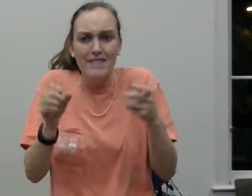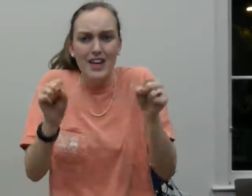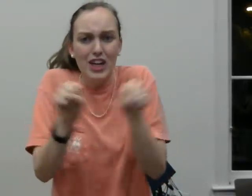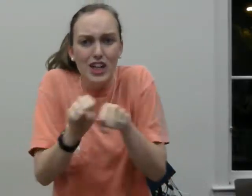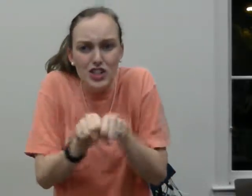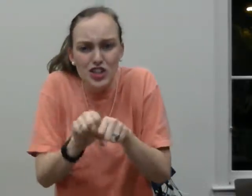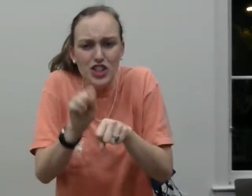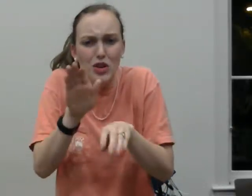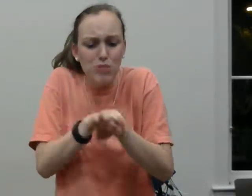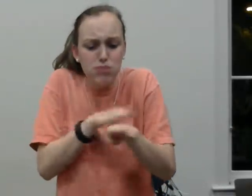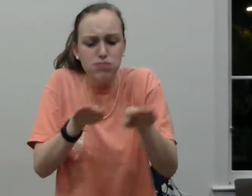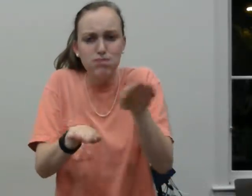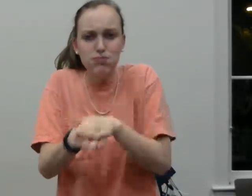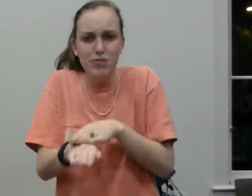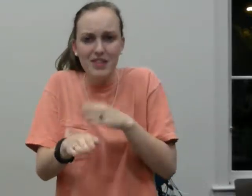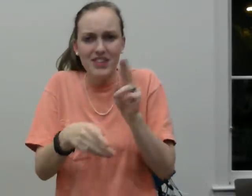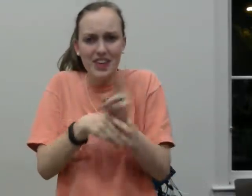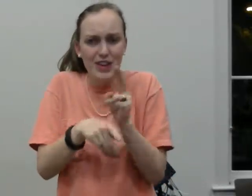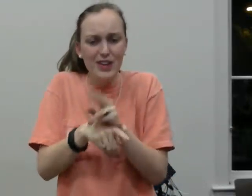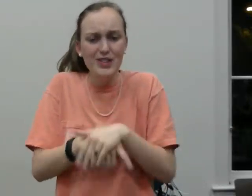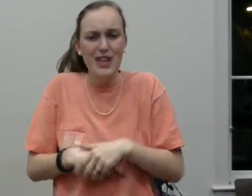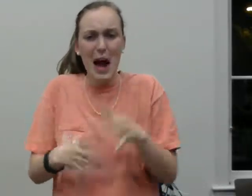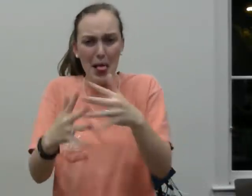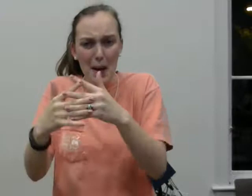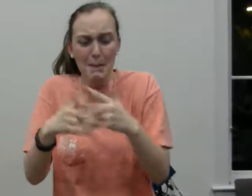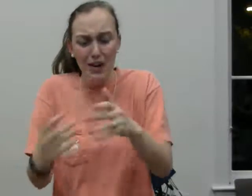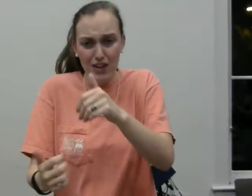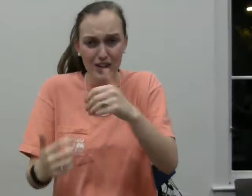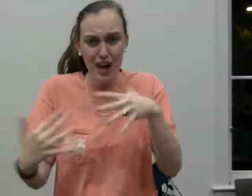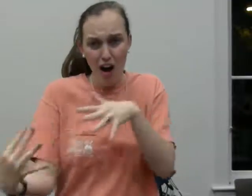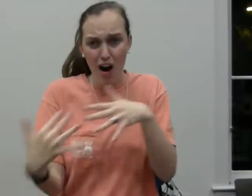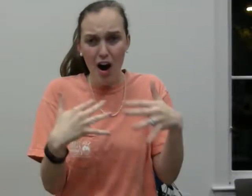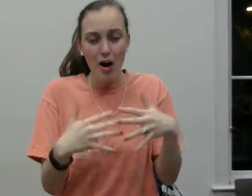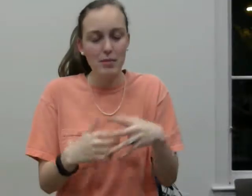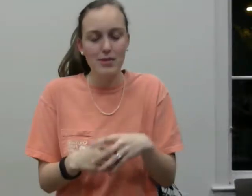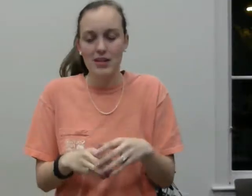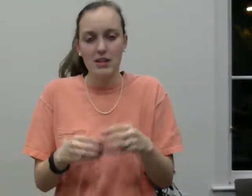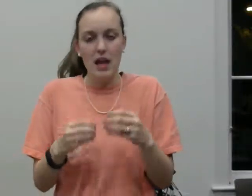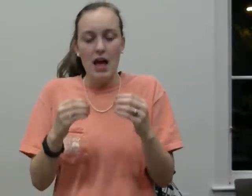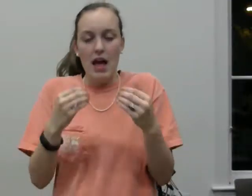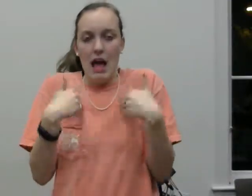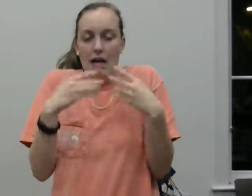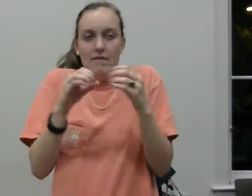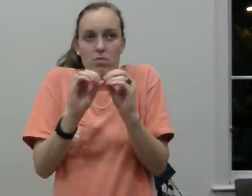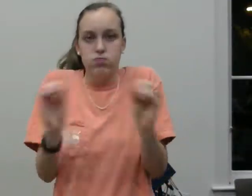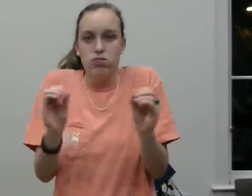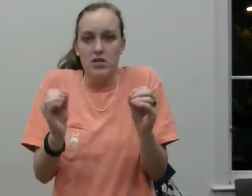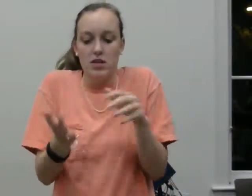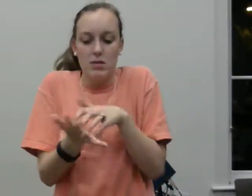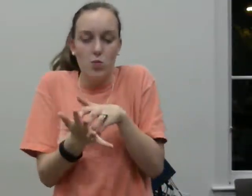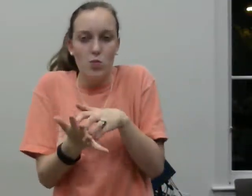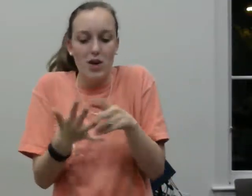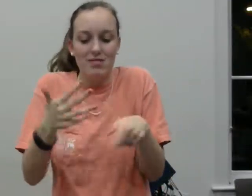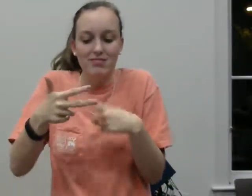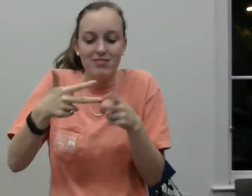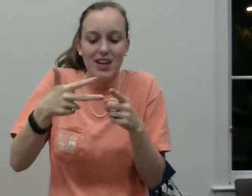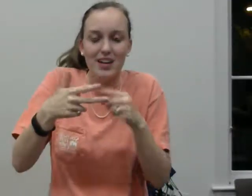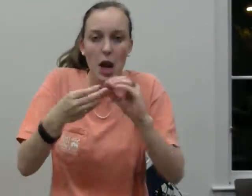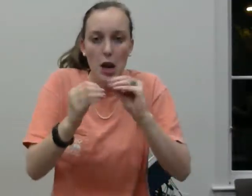feet that they could use, right? The American Army was very poorly equipped. They were small in number. The size of the Continental Army, remember we read,